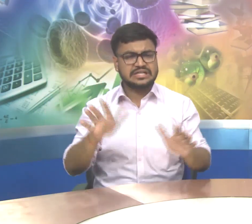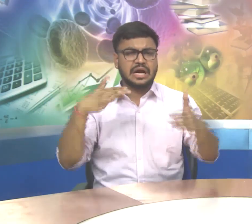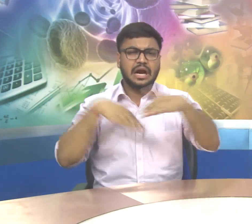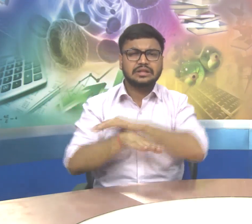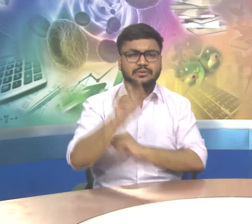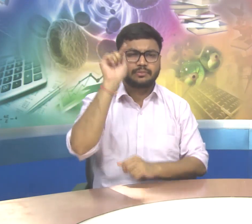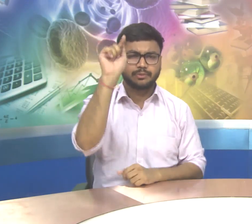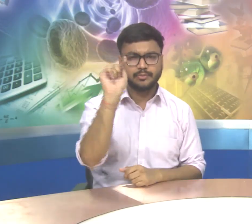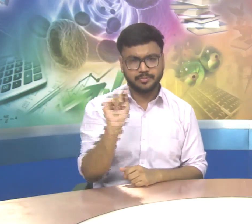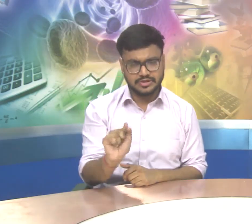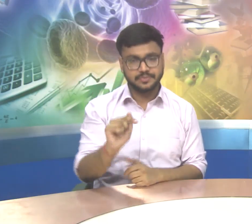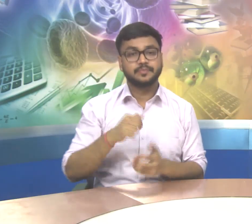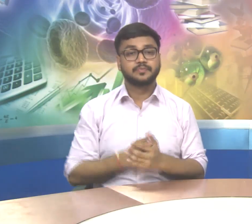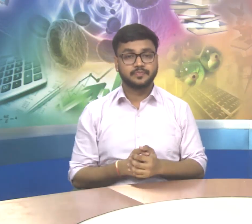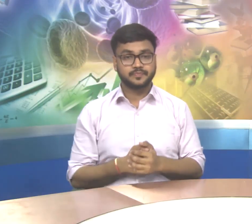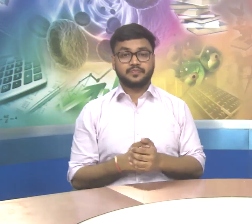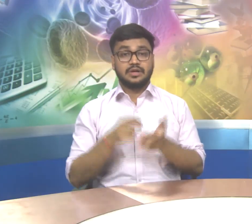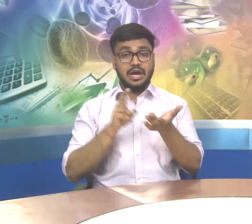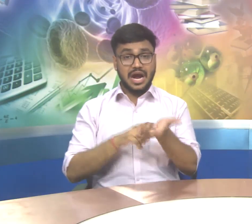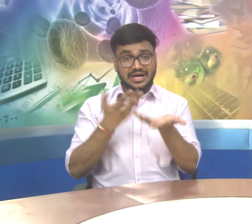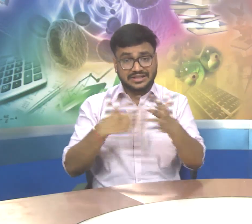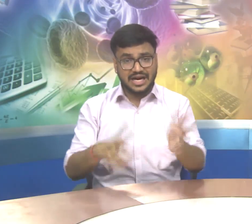After study this lesson,